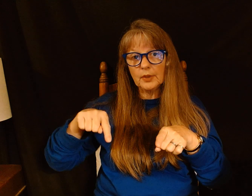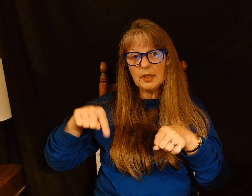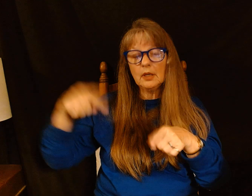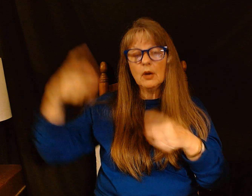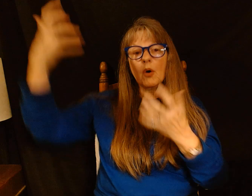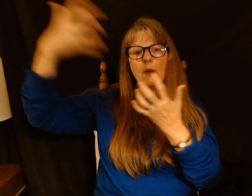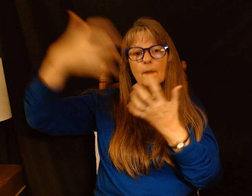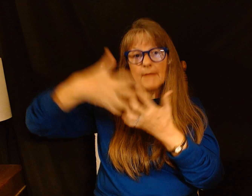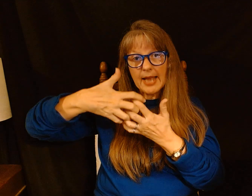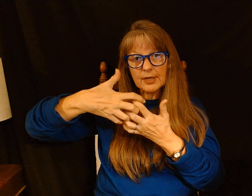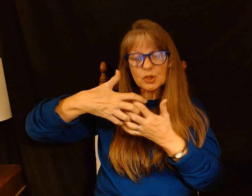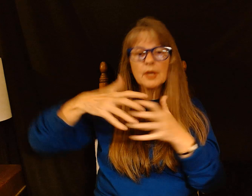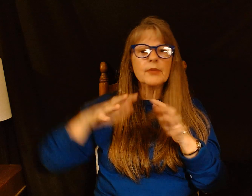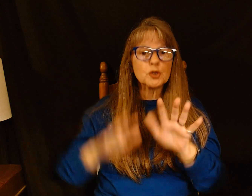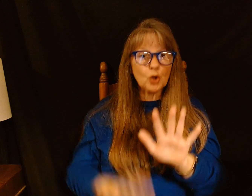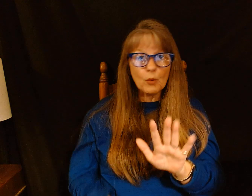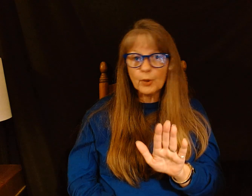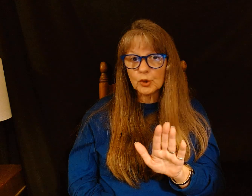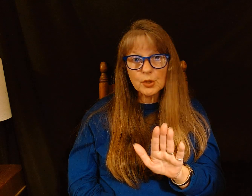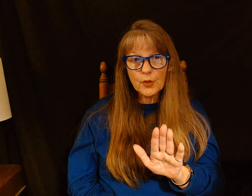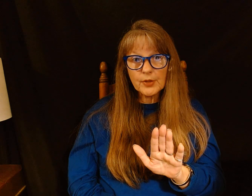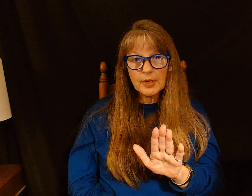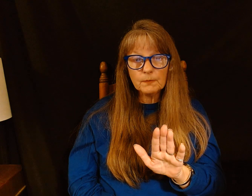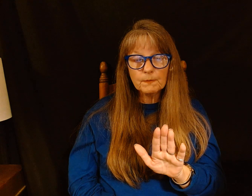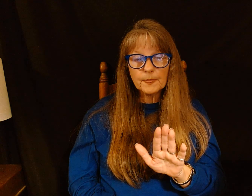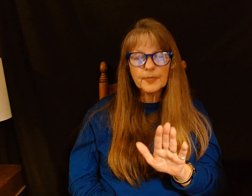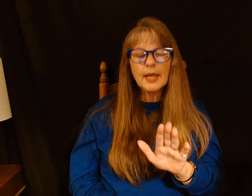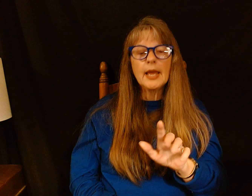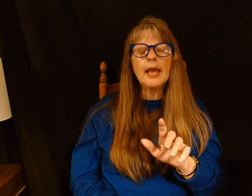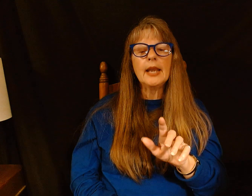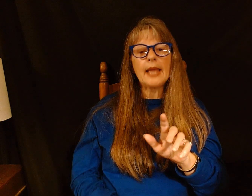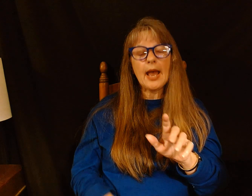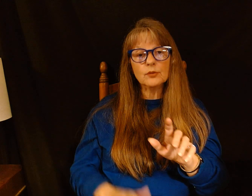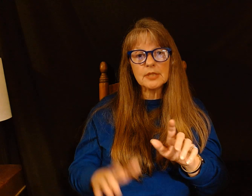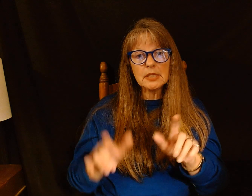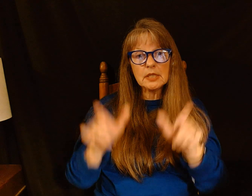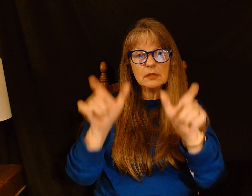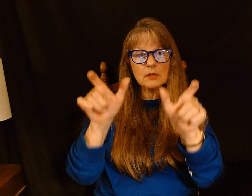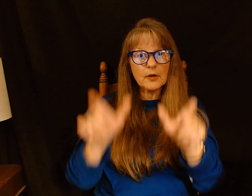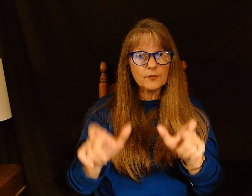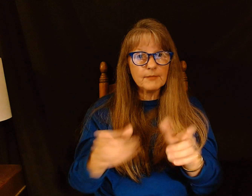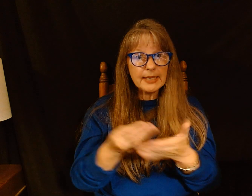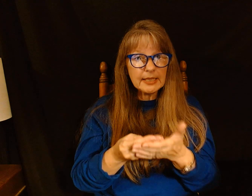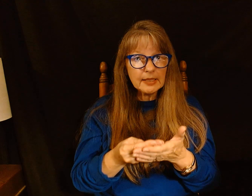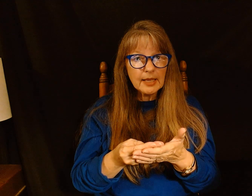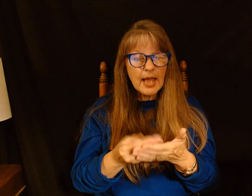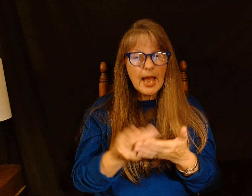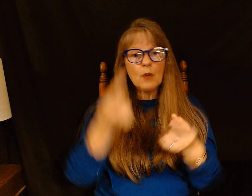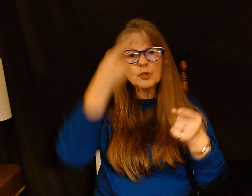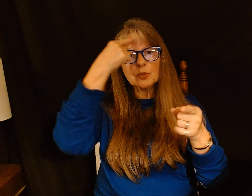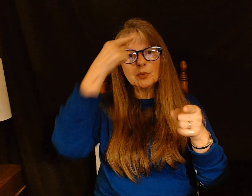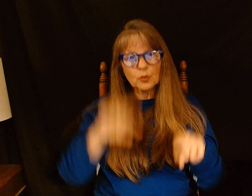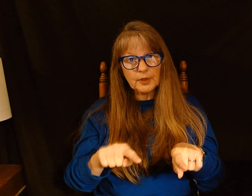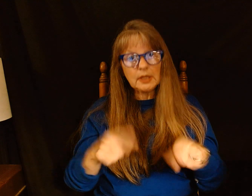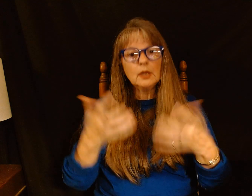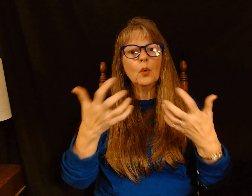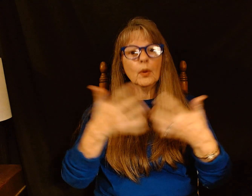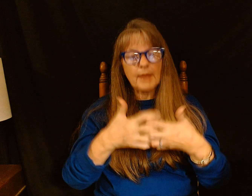agree or match, that's your own personal thing. An accounting of money, I would do agree or